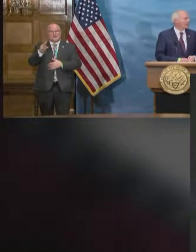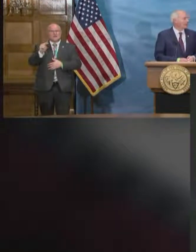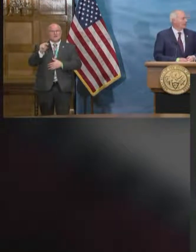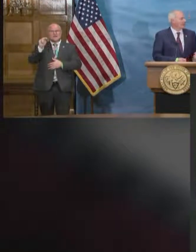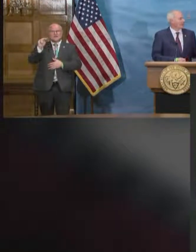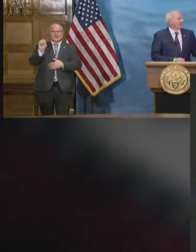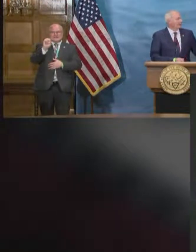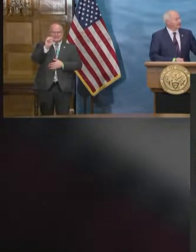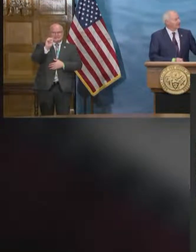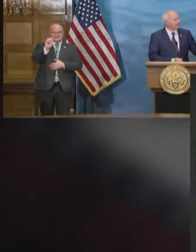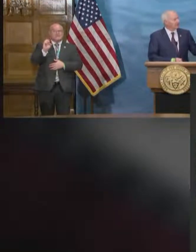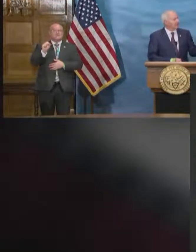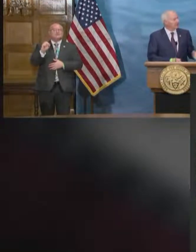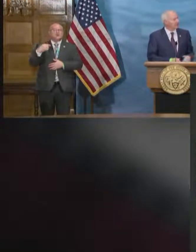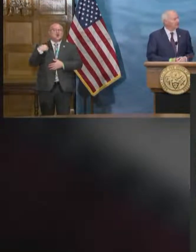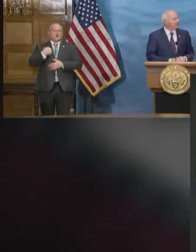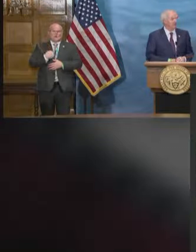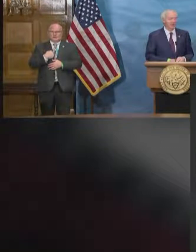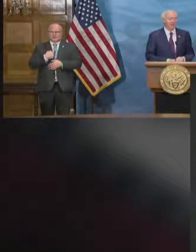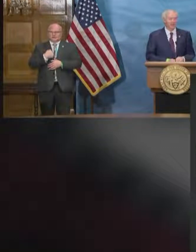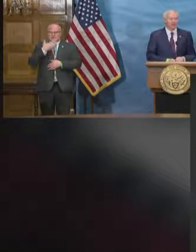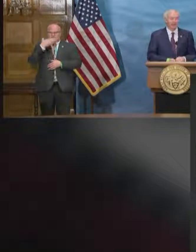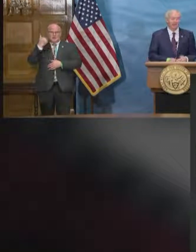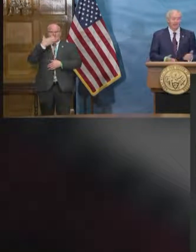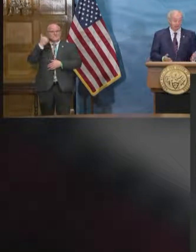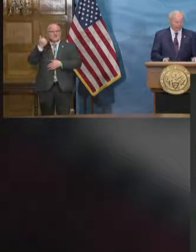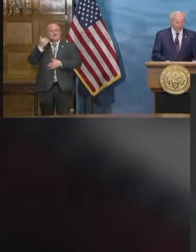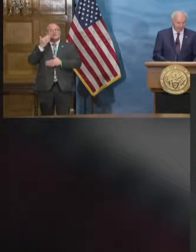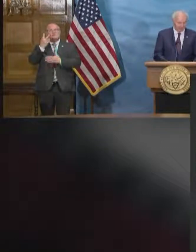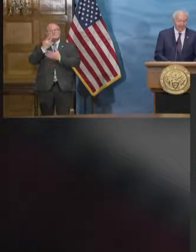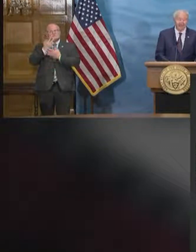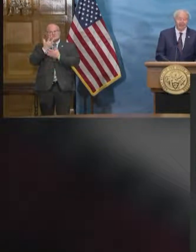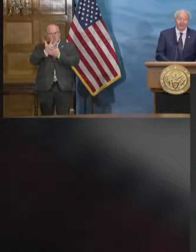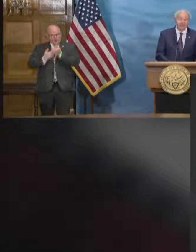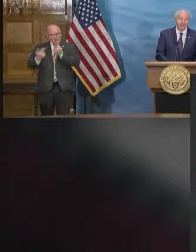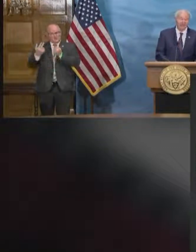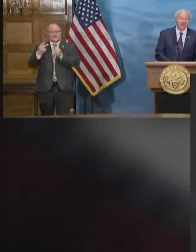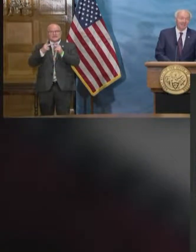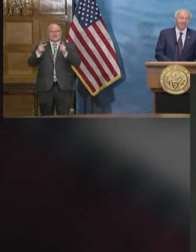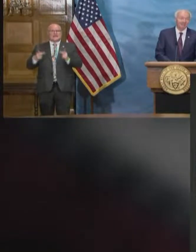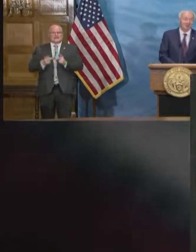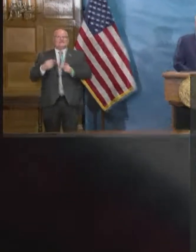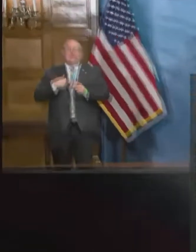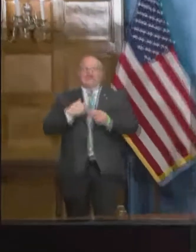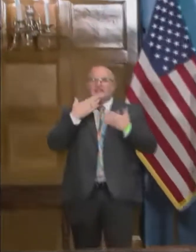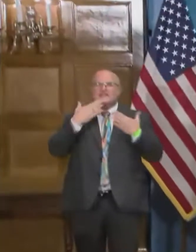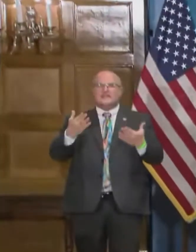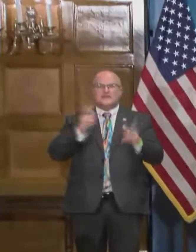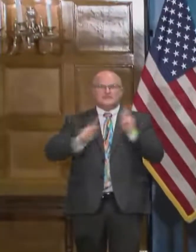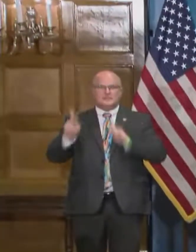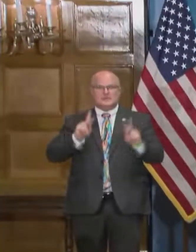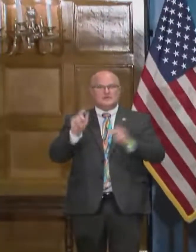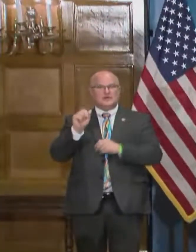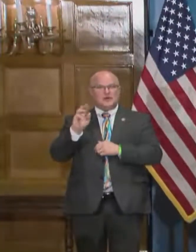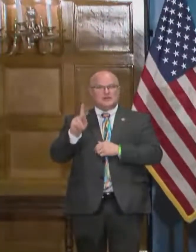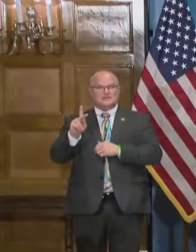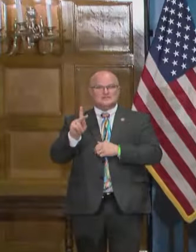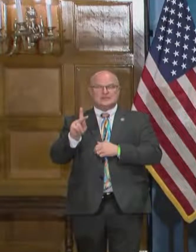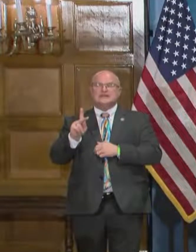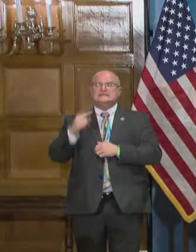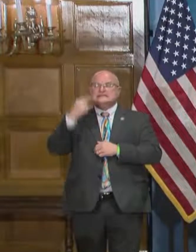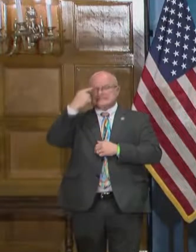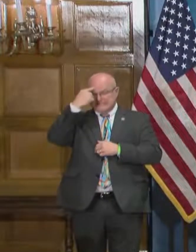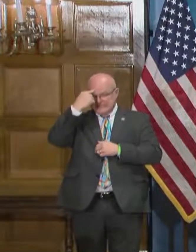Northeast. And so we've made progress in all those areas, and I want to thank Arkansans for continuing to take